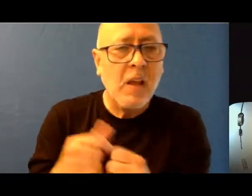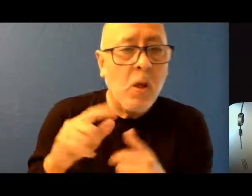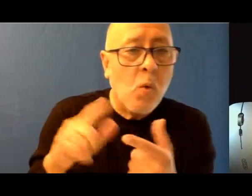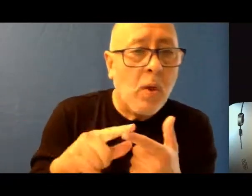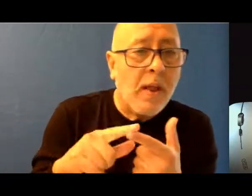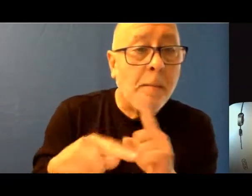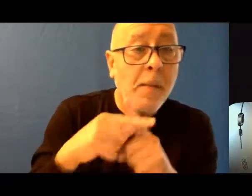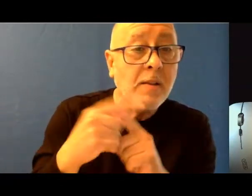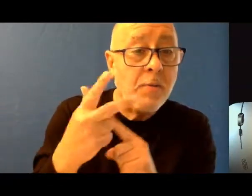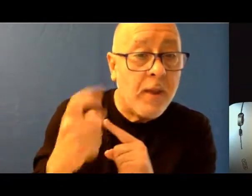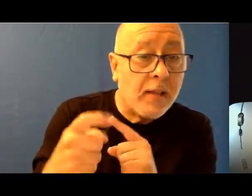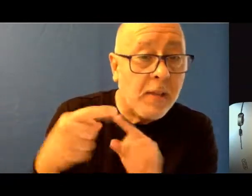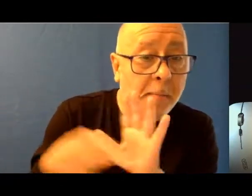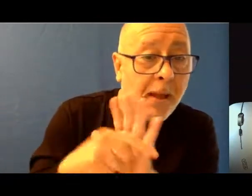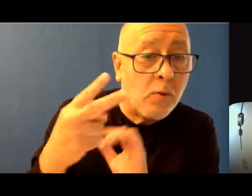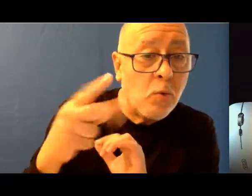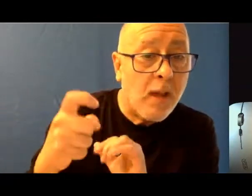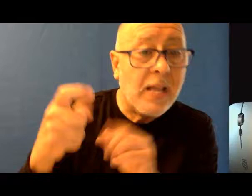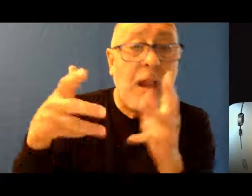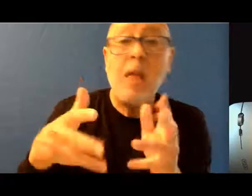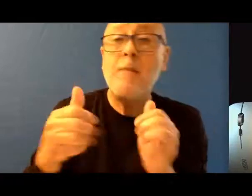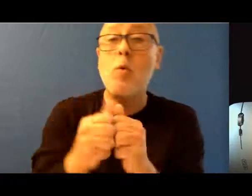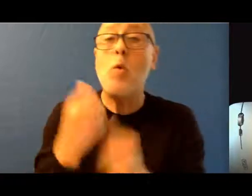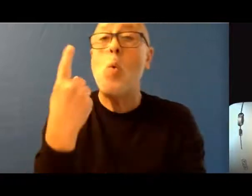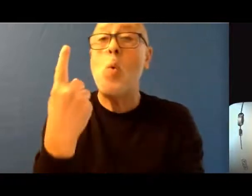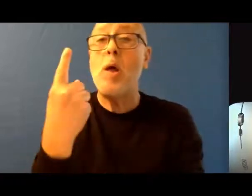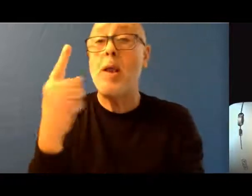2x, I'm left with 1x.